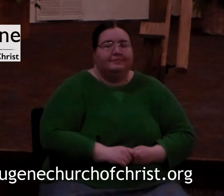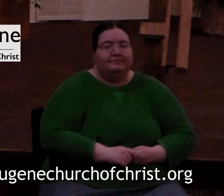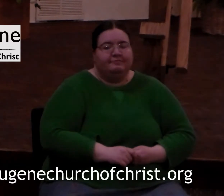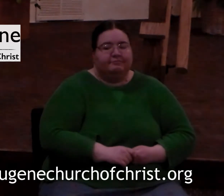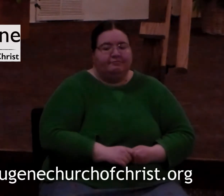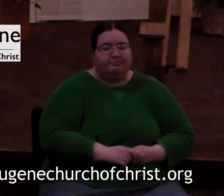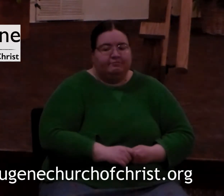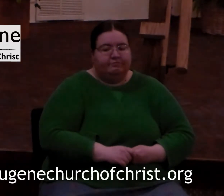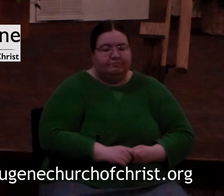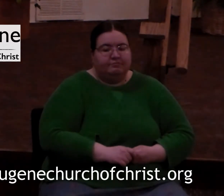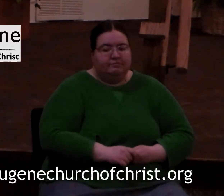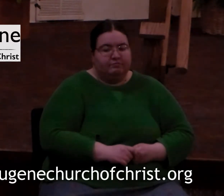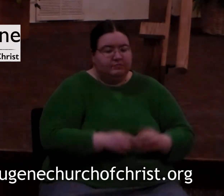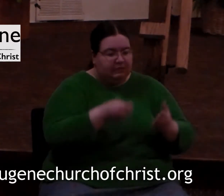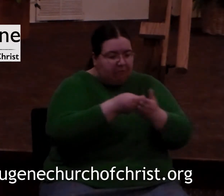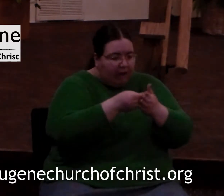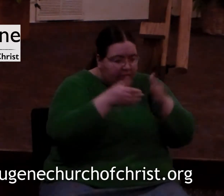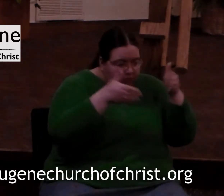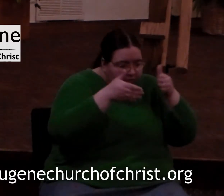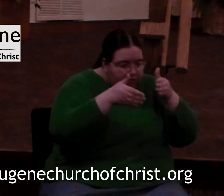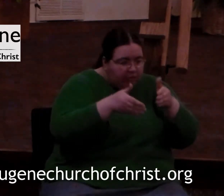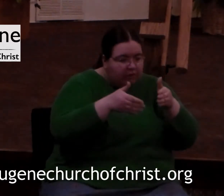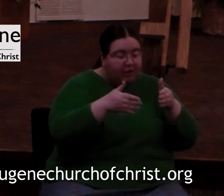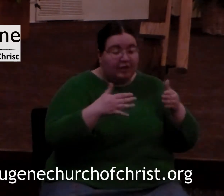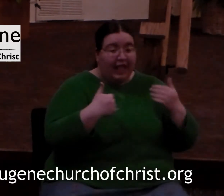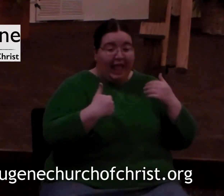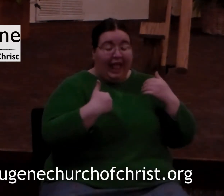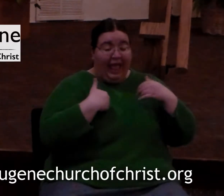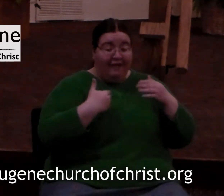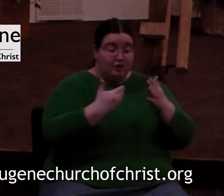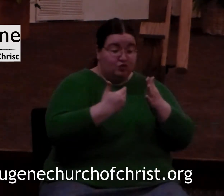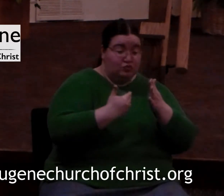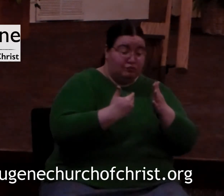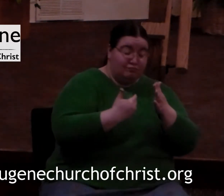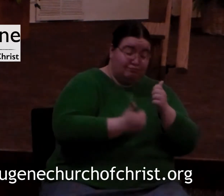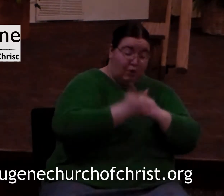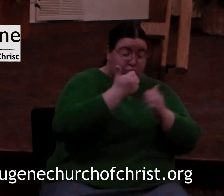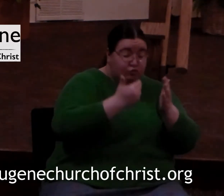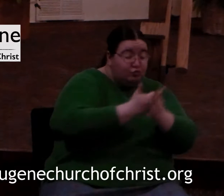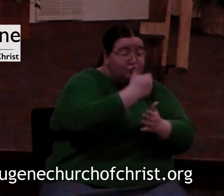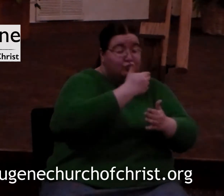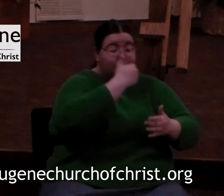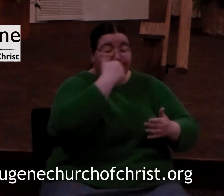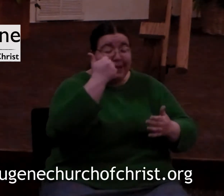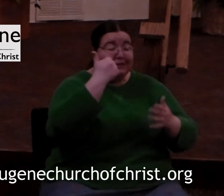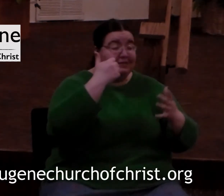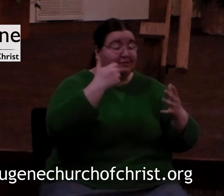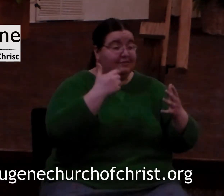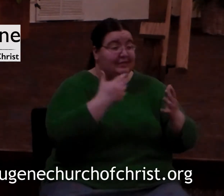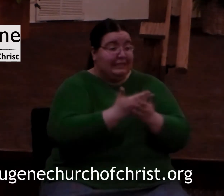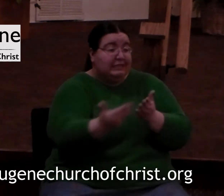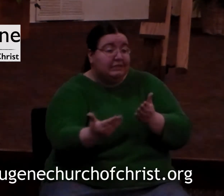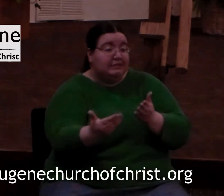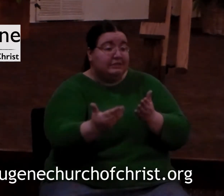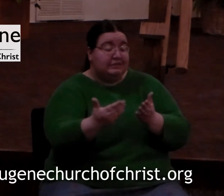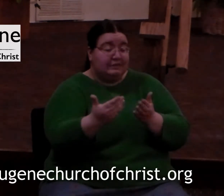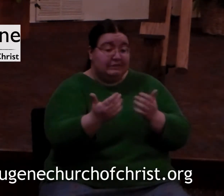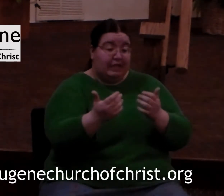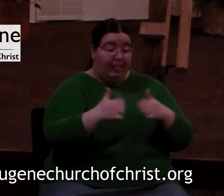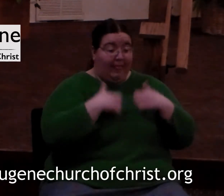Consumerism. If you just have the latest, greatest, whatever, everything will be good. And God says to us, nations have